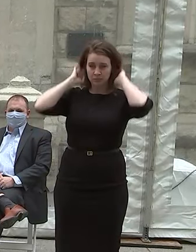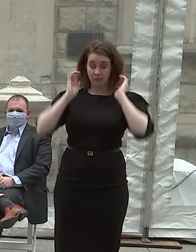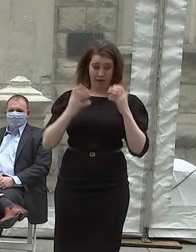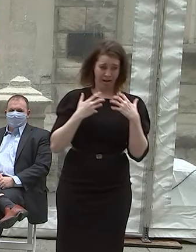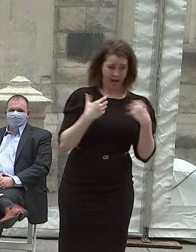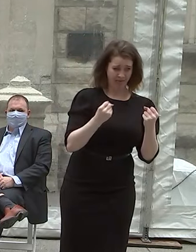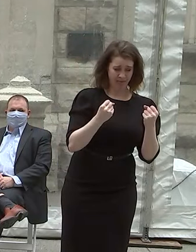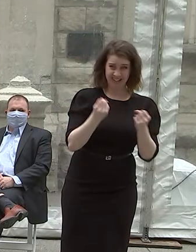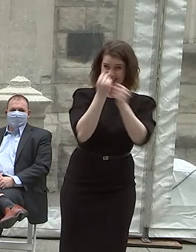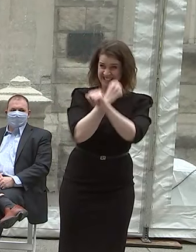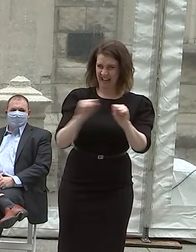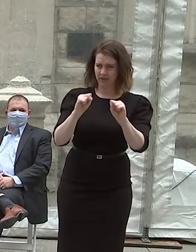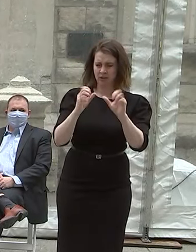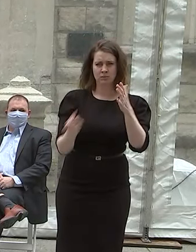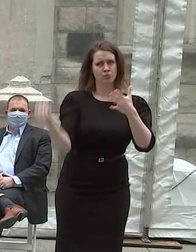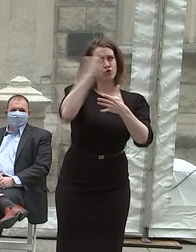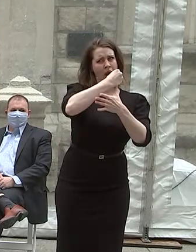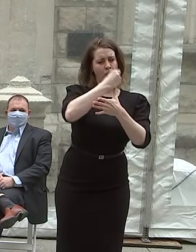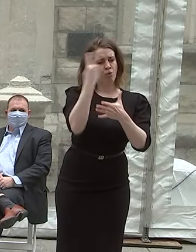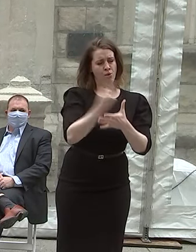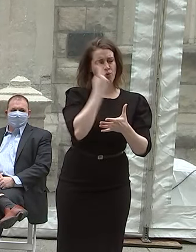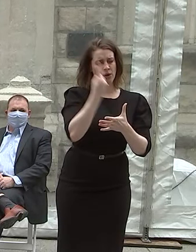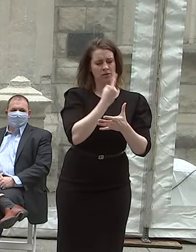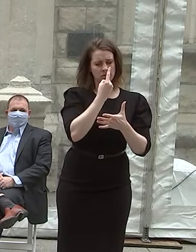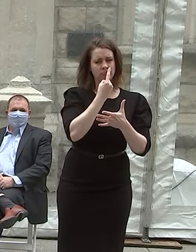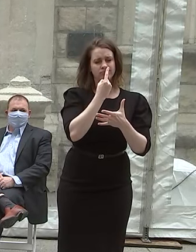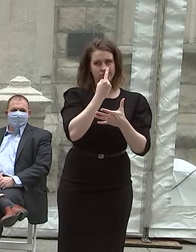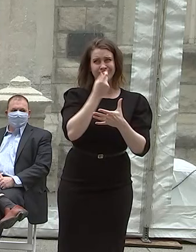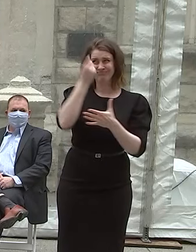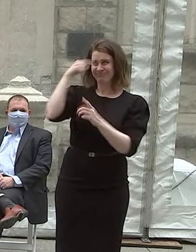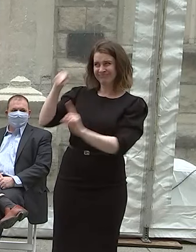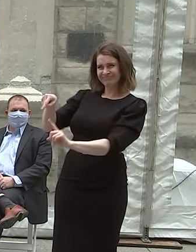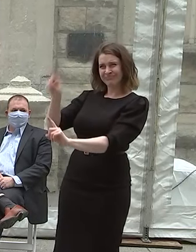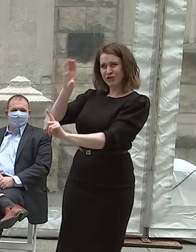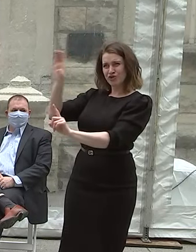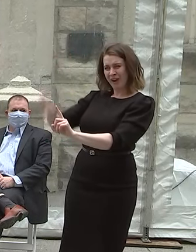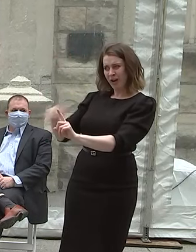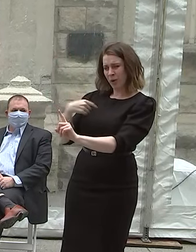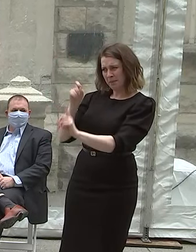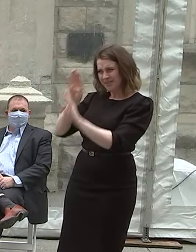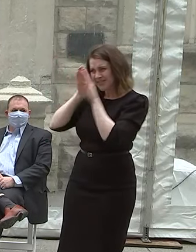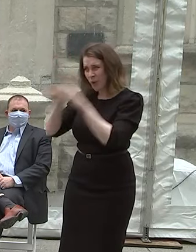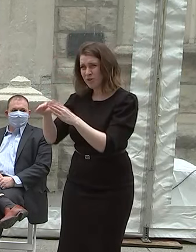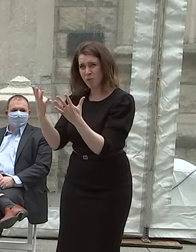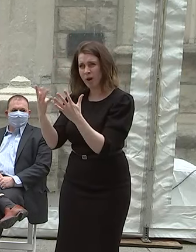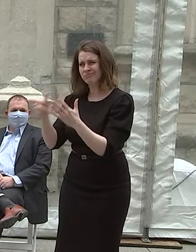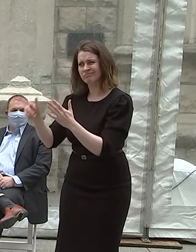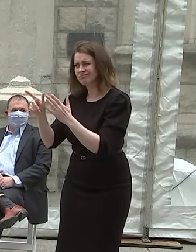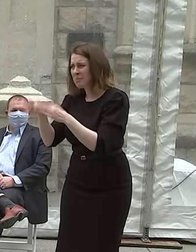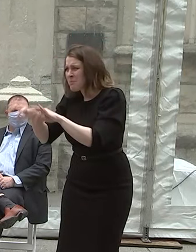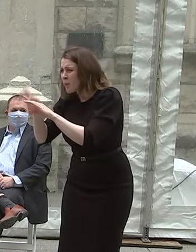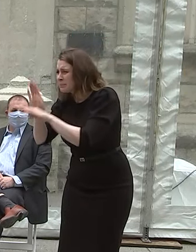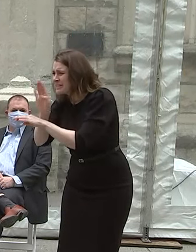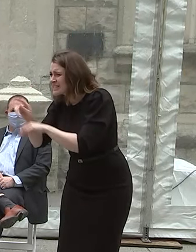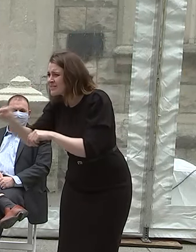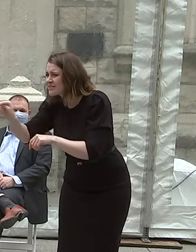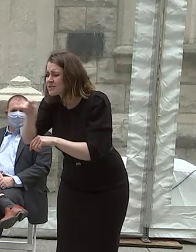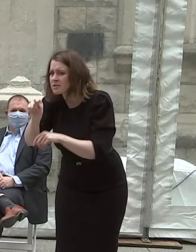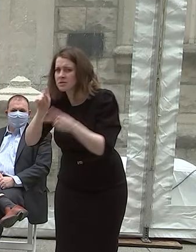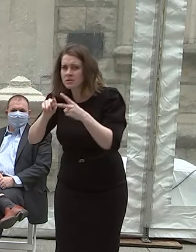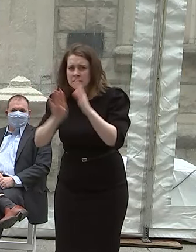be first, of course, but critical to the city's well-being are thriving businesses,